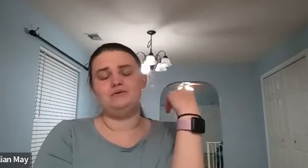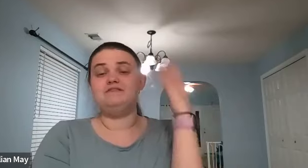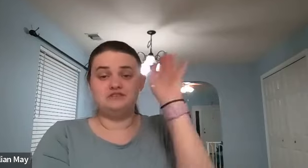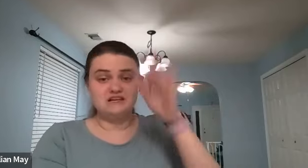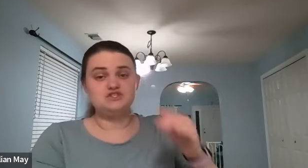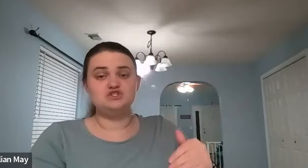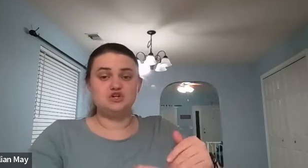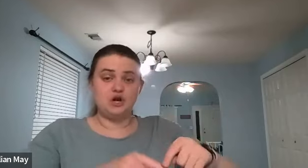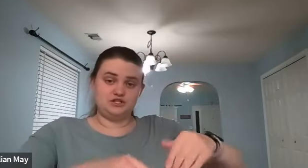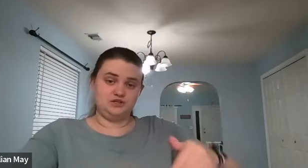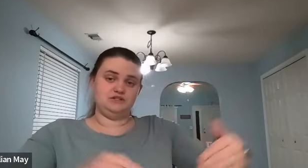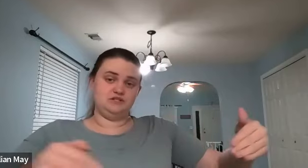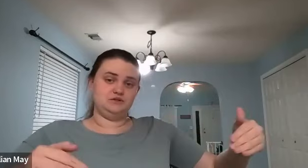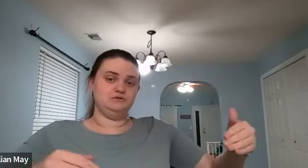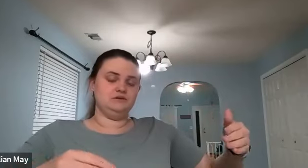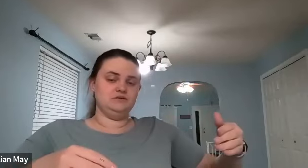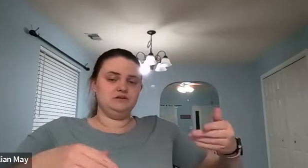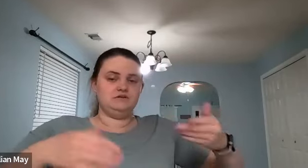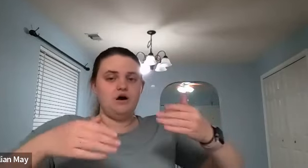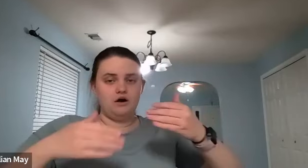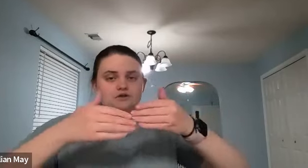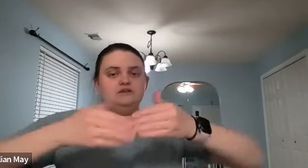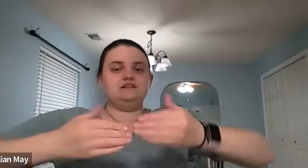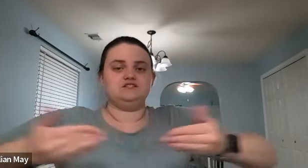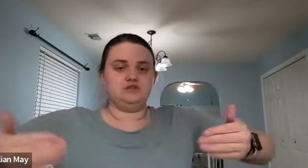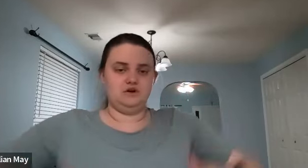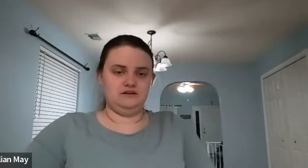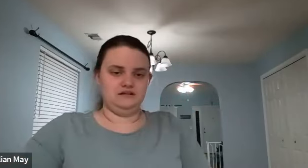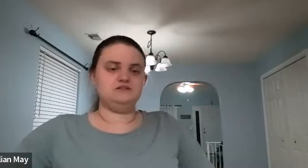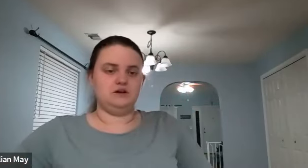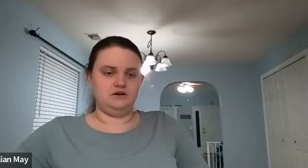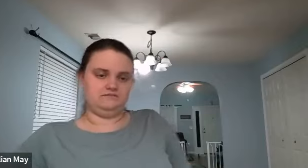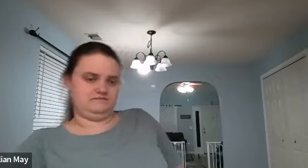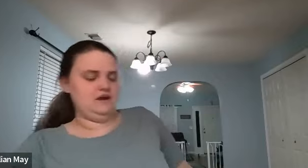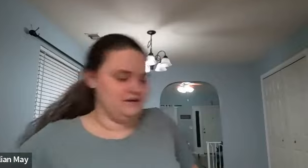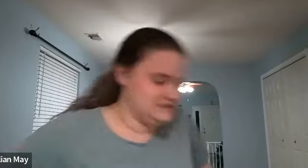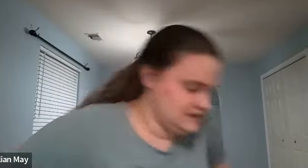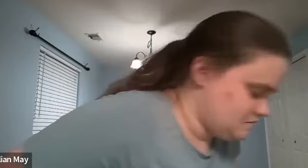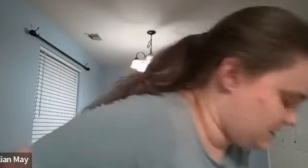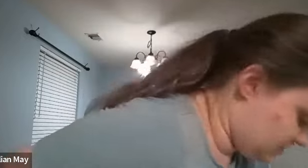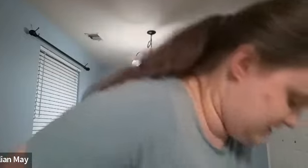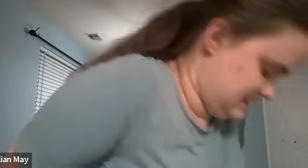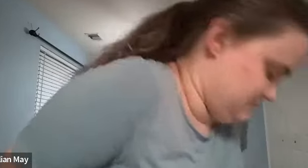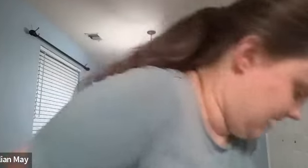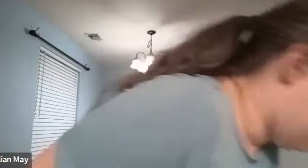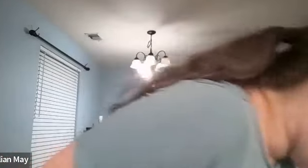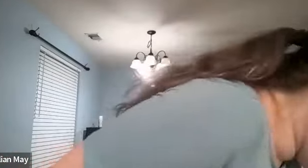If you're saying a skirt, you would do on your legs, skirt, like skirt. Stand up and back. Try to stand up and back up. Oh my